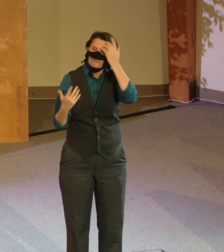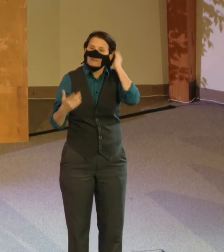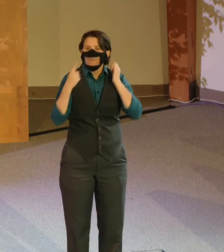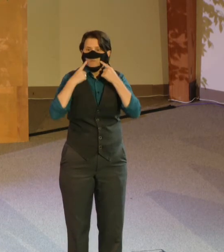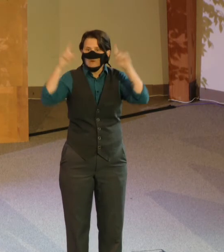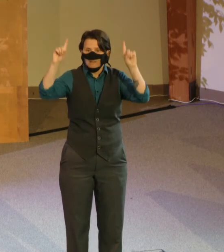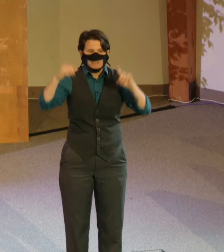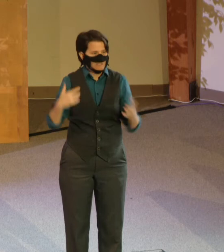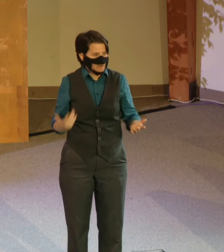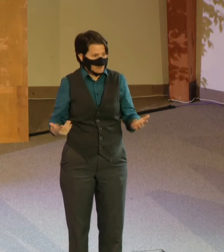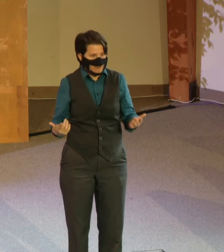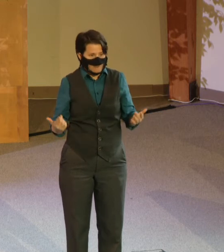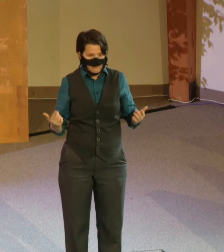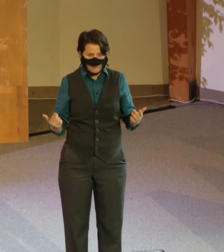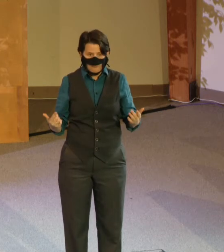check yesterday for